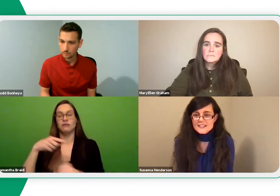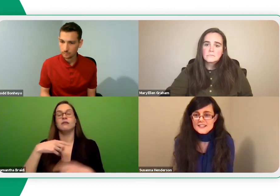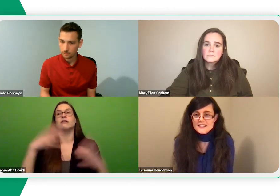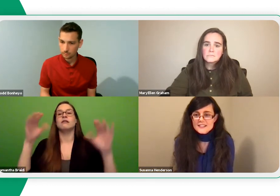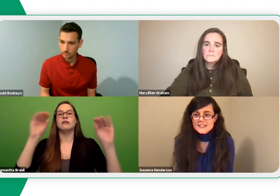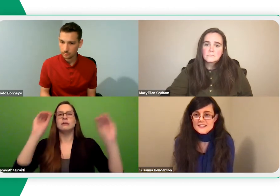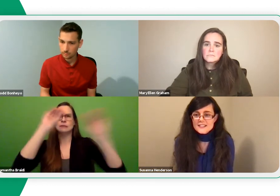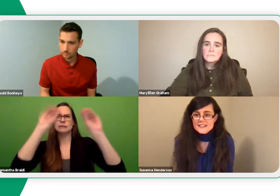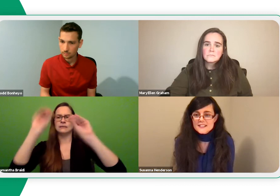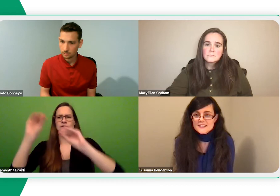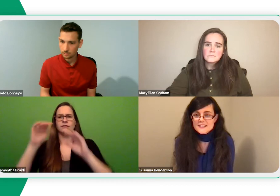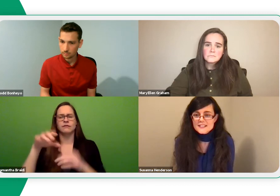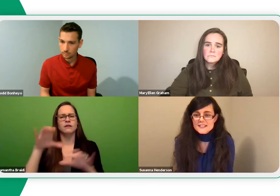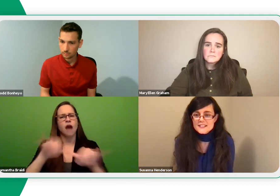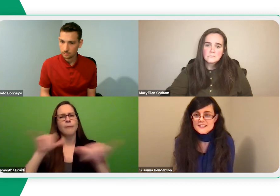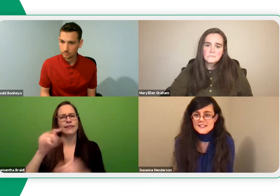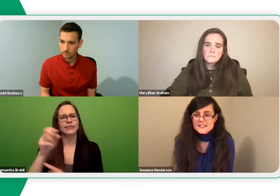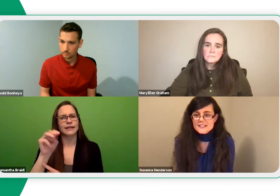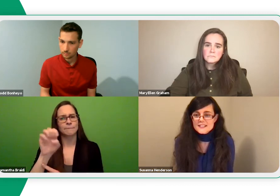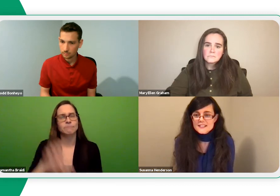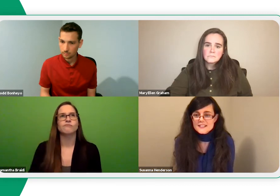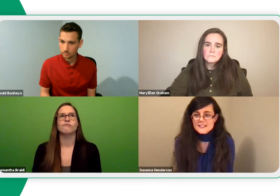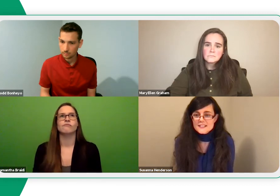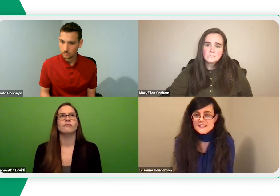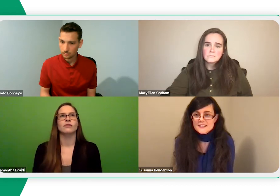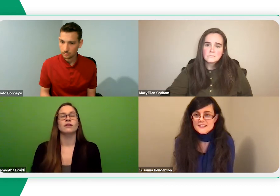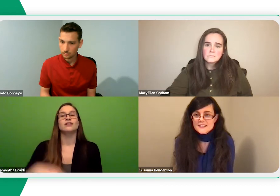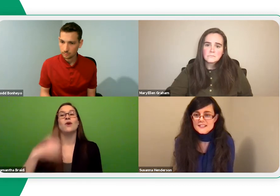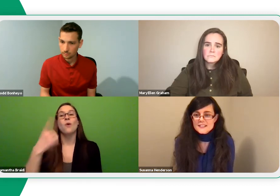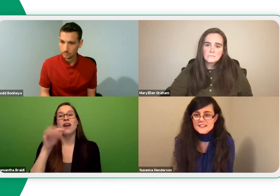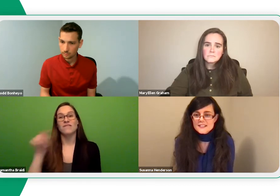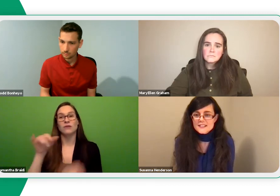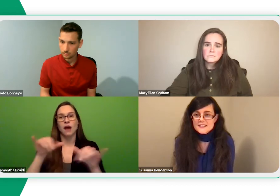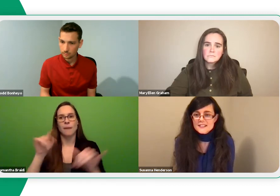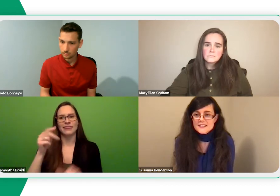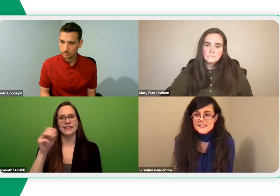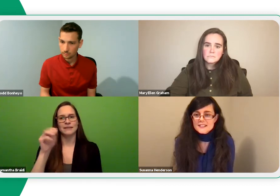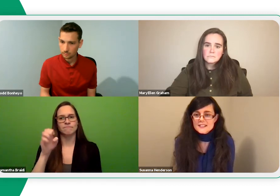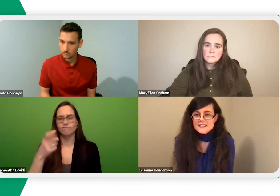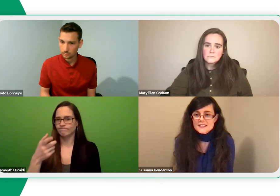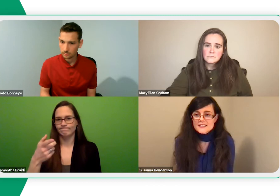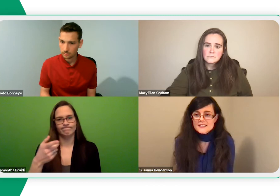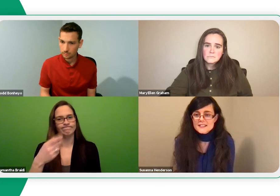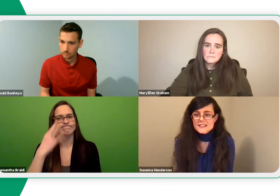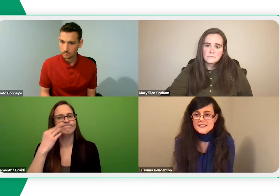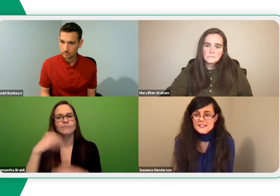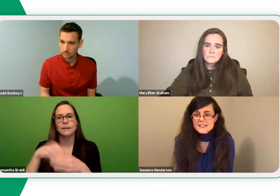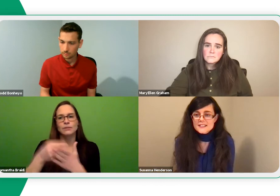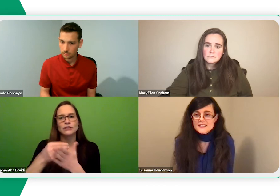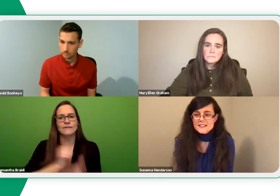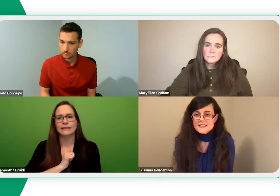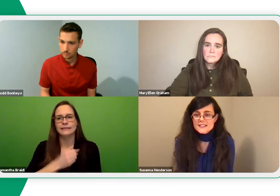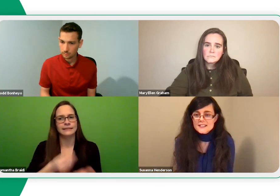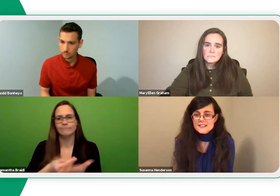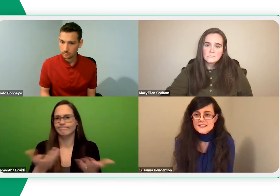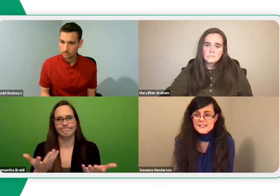collect that data and then synthesize it. We put together the common theme. And